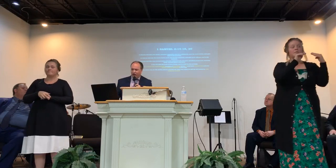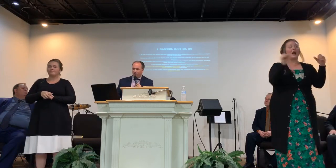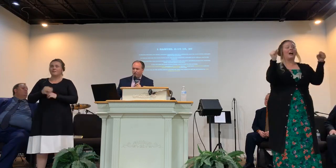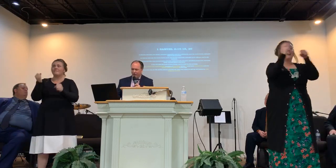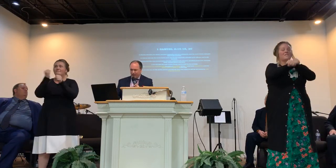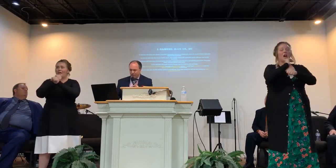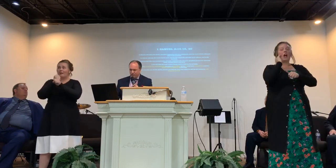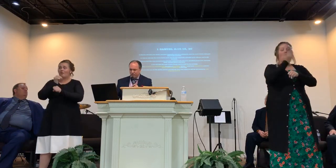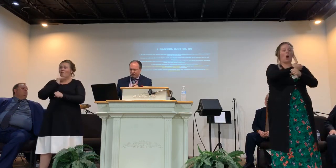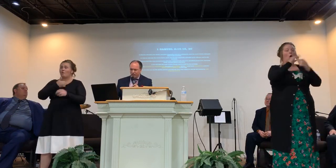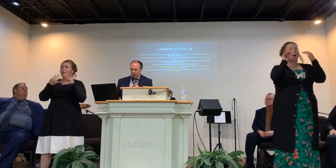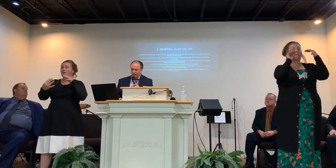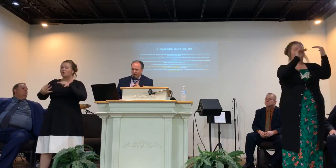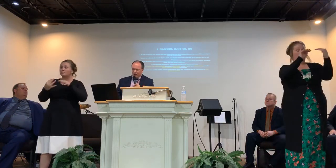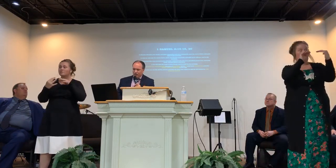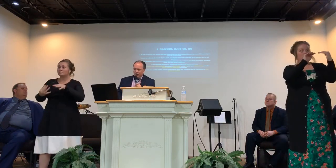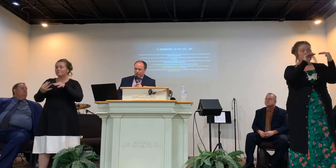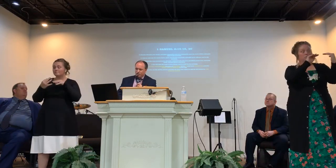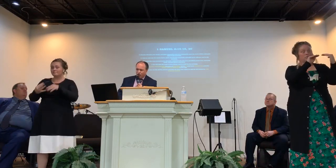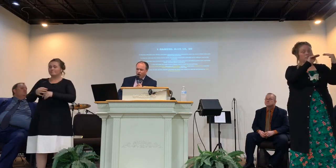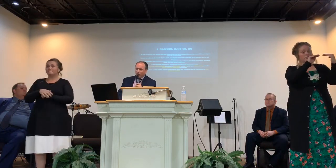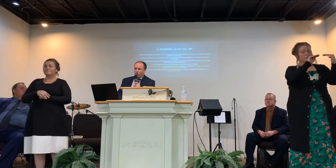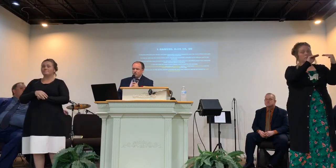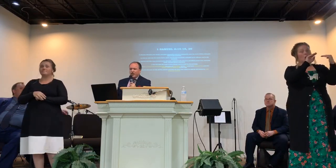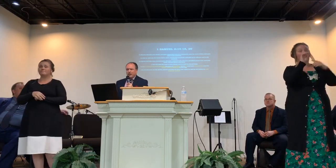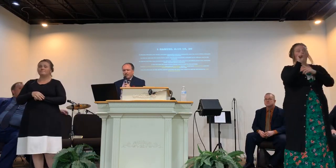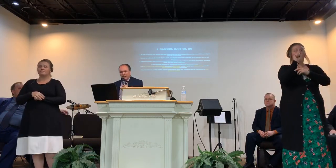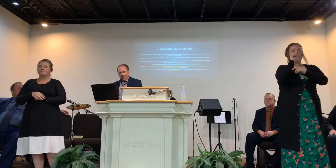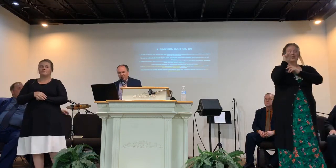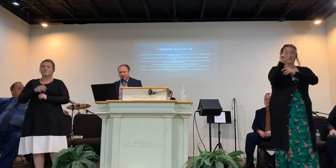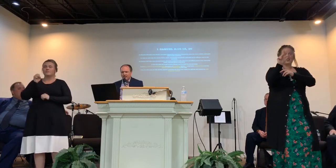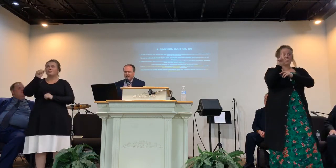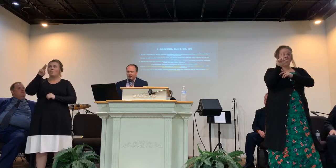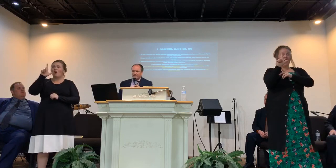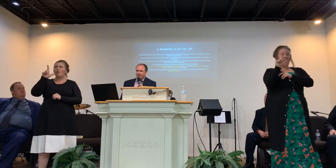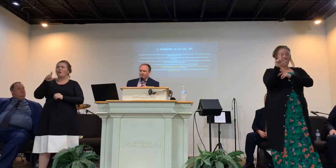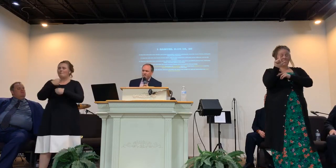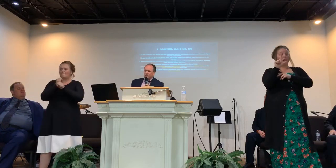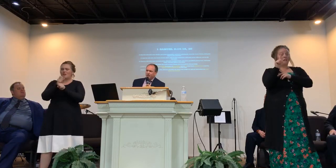Fight our battles. Saul was made king